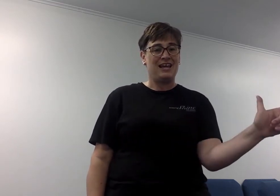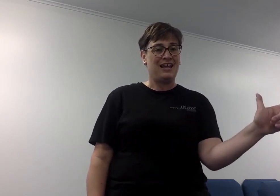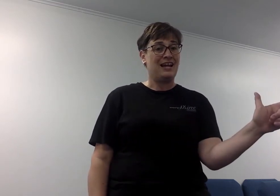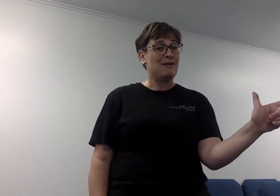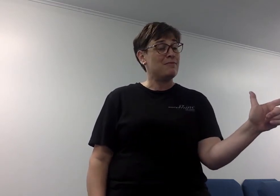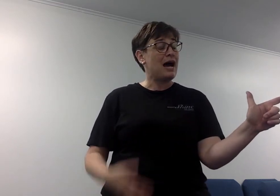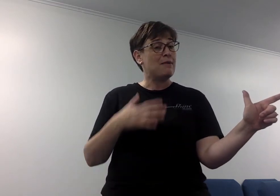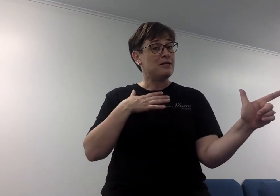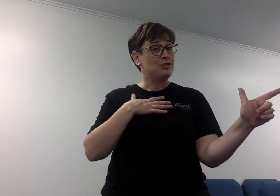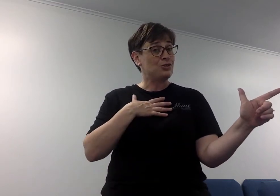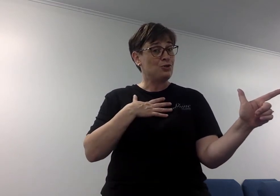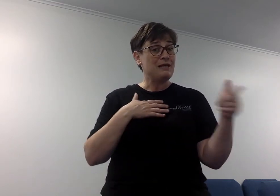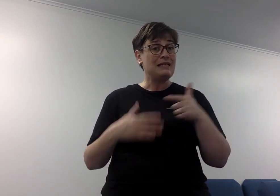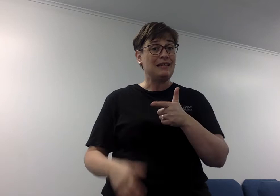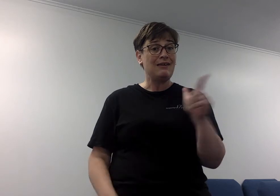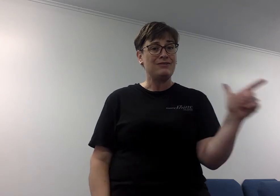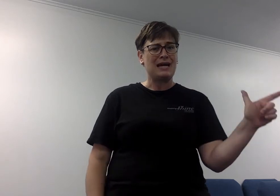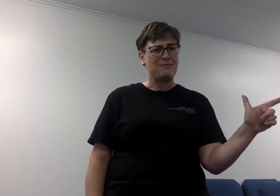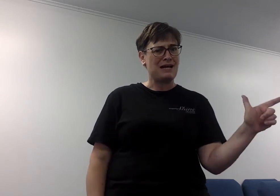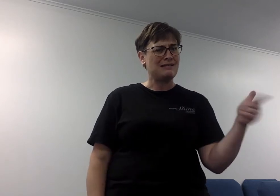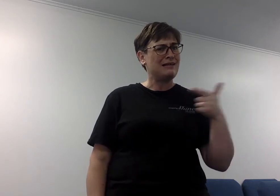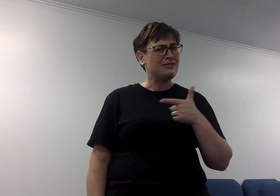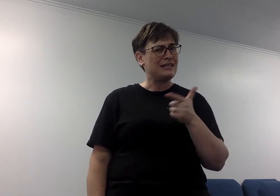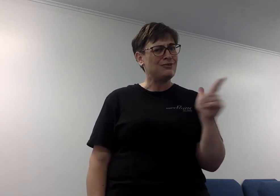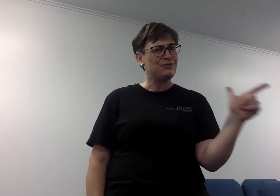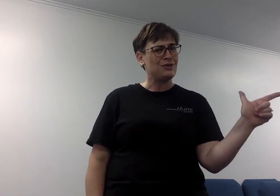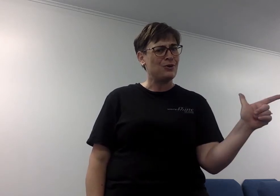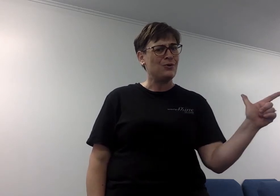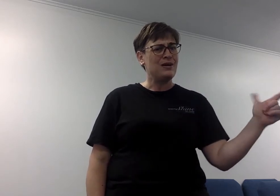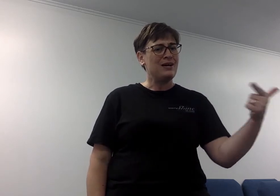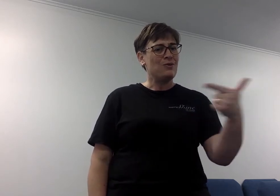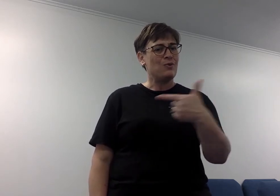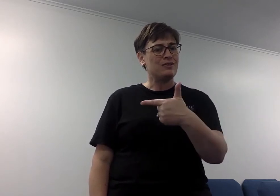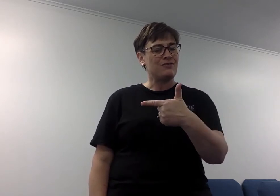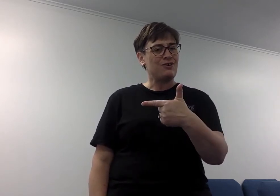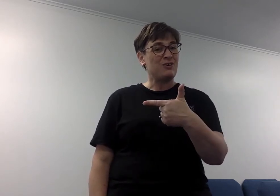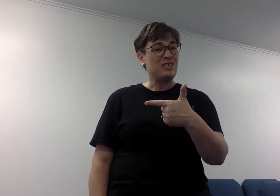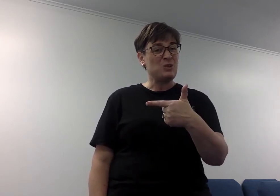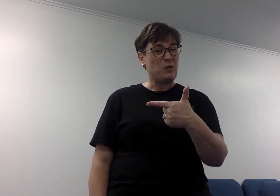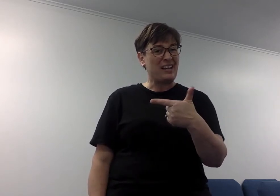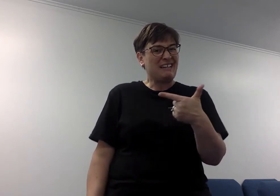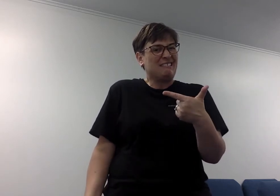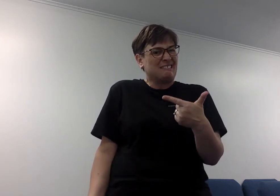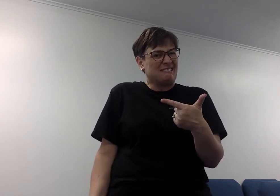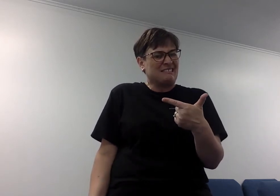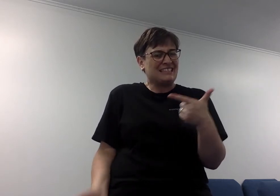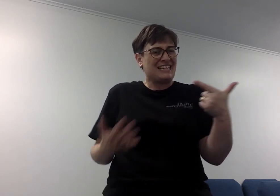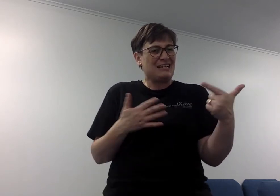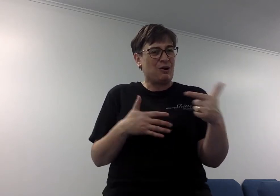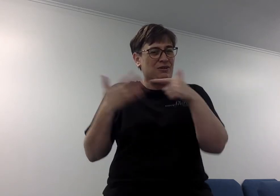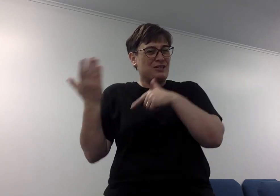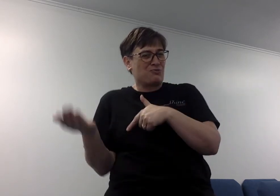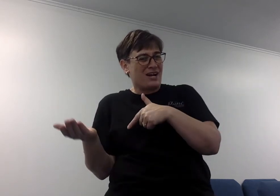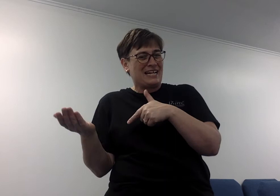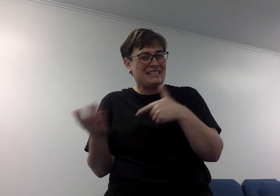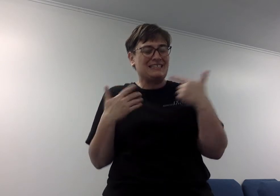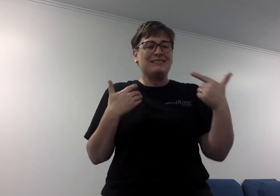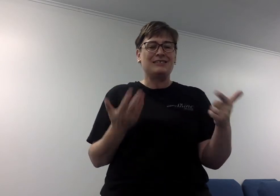and I'm assuming left. I'm not a left-hander, so whereas if you go this way, that's kind of going to the right, so